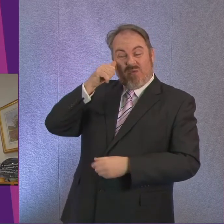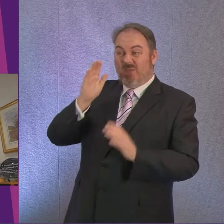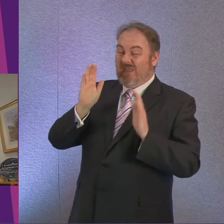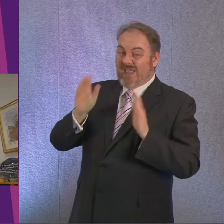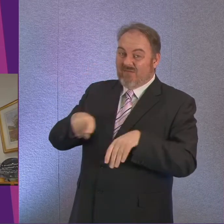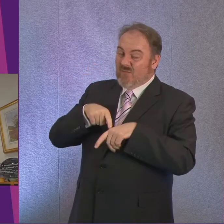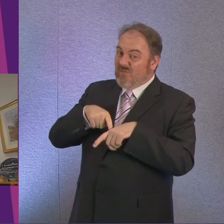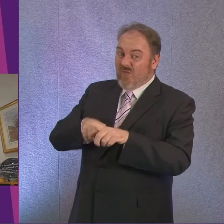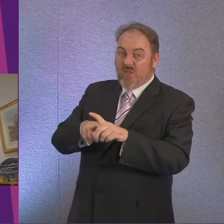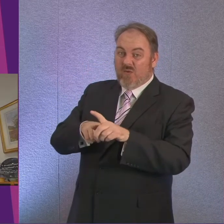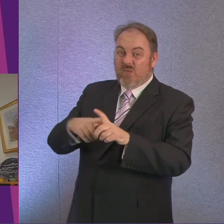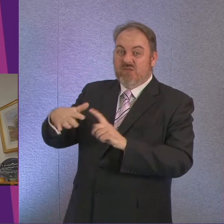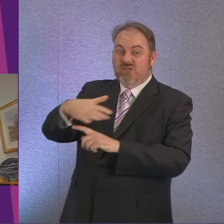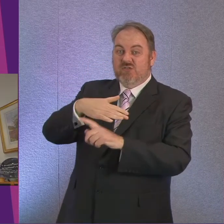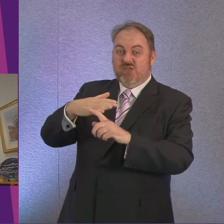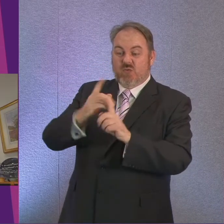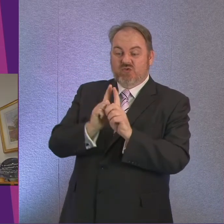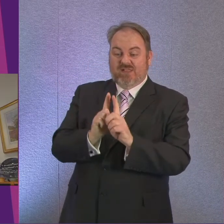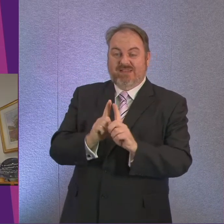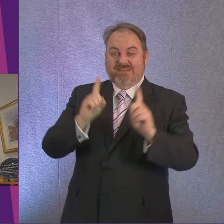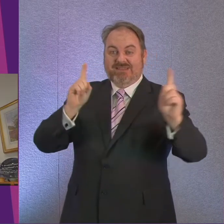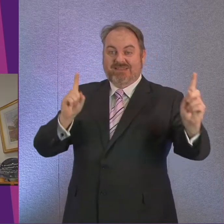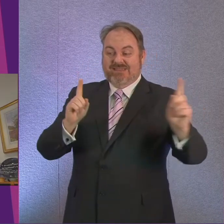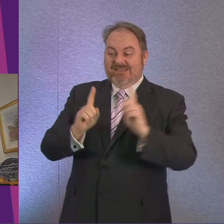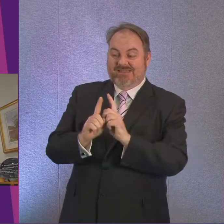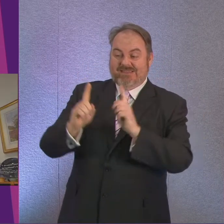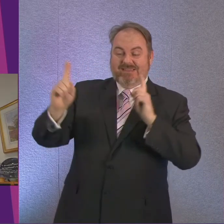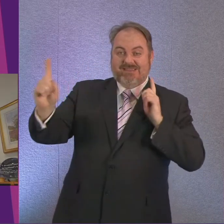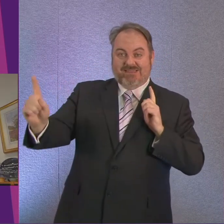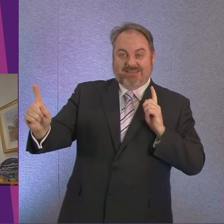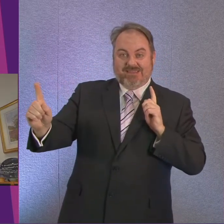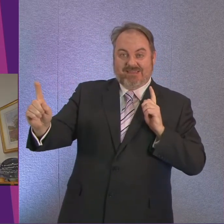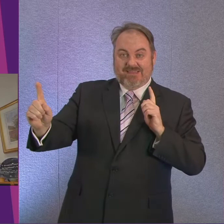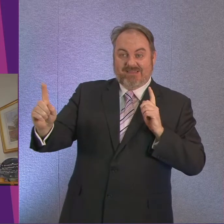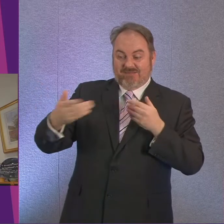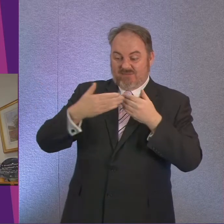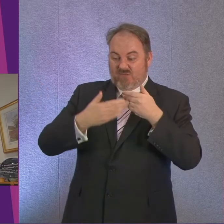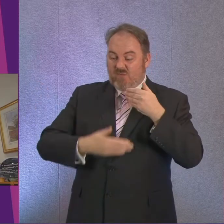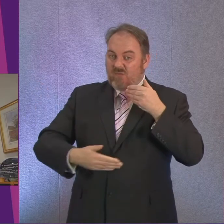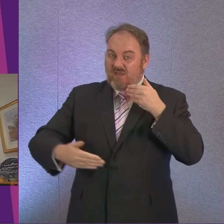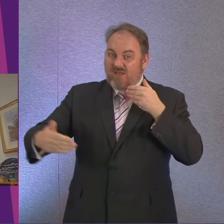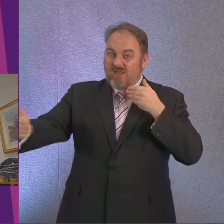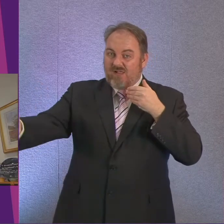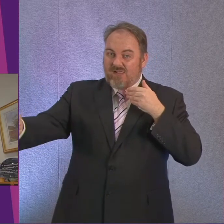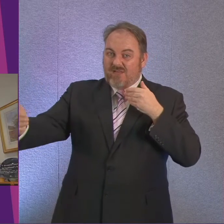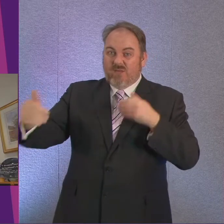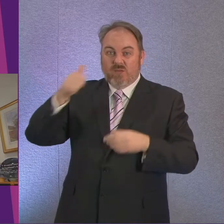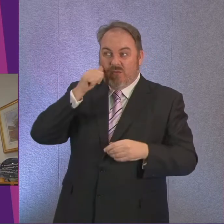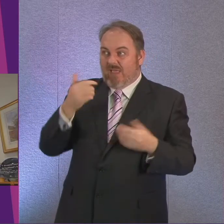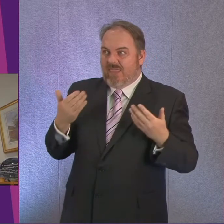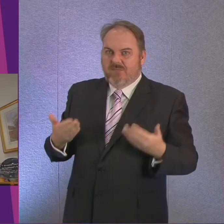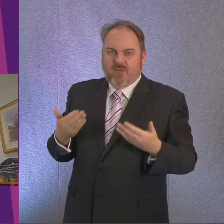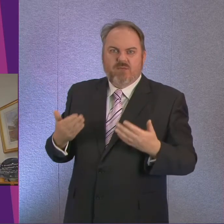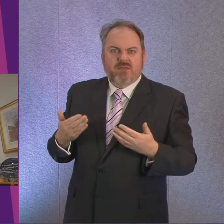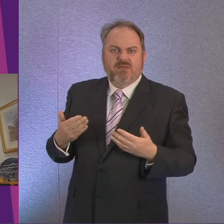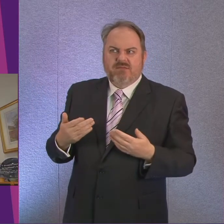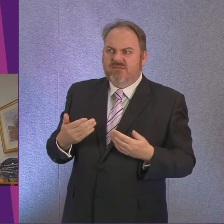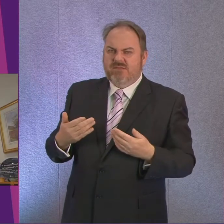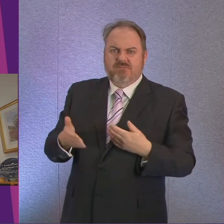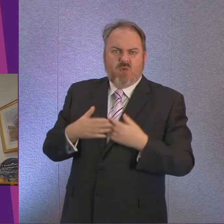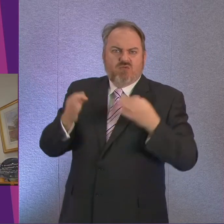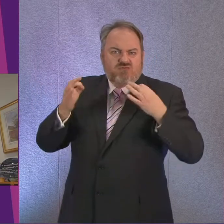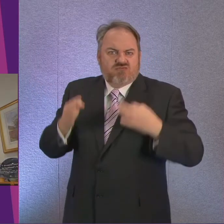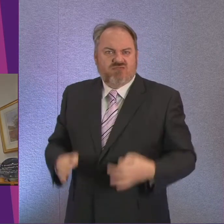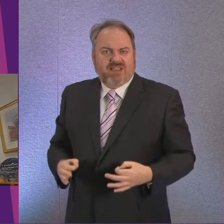social distancing within our society whenever we move away from the current very restricted conditions that are applied right